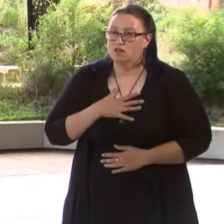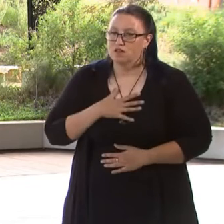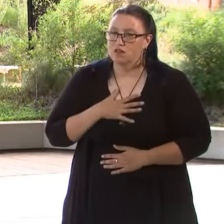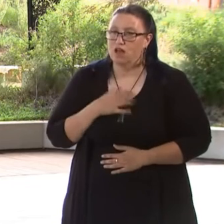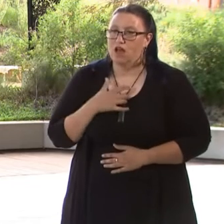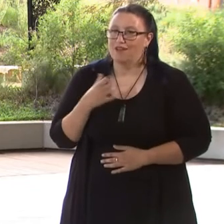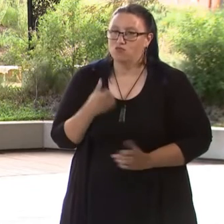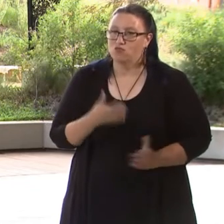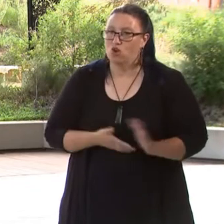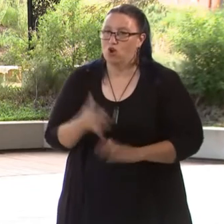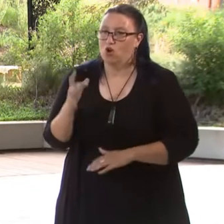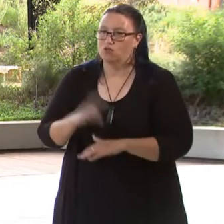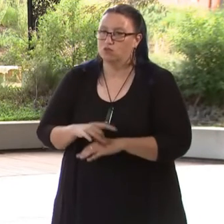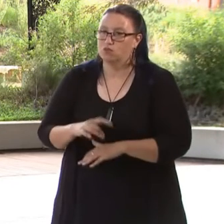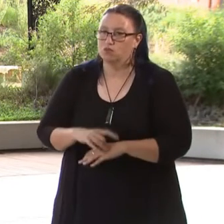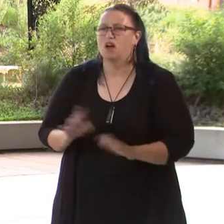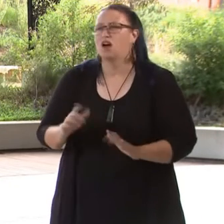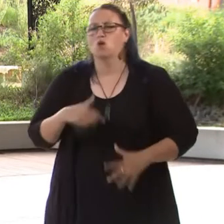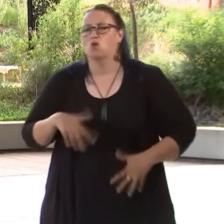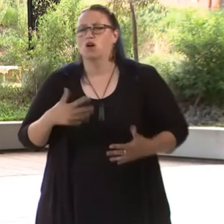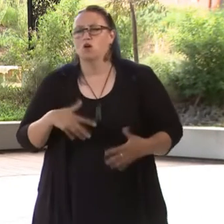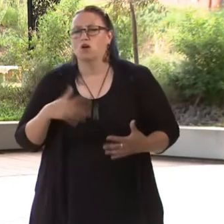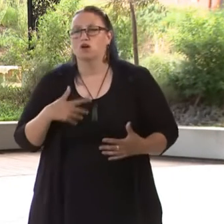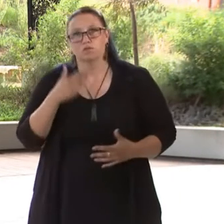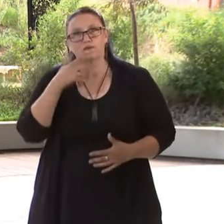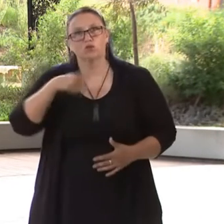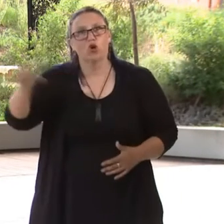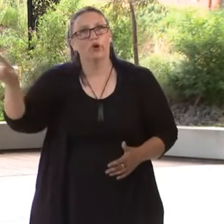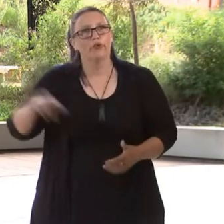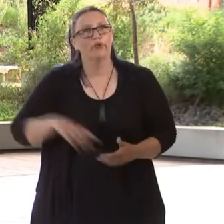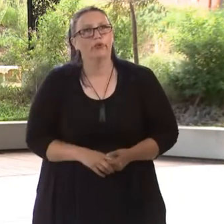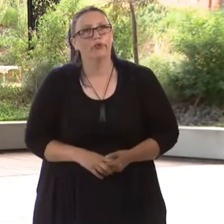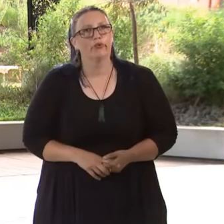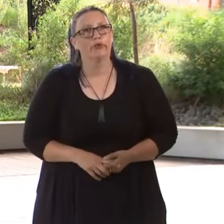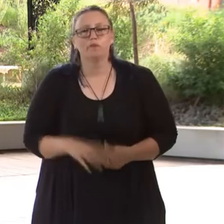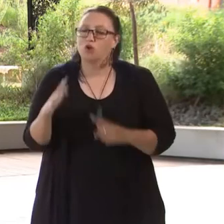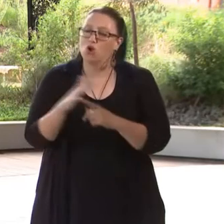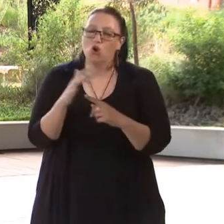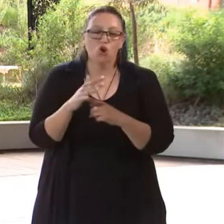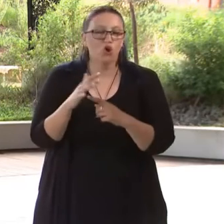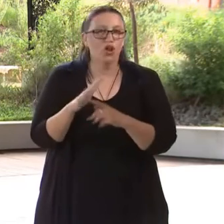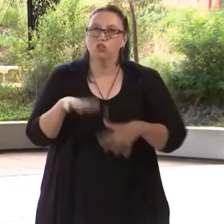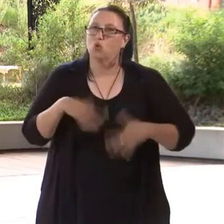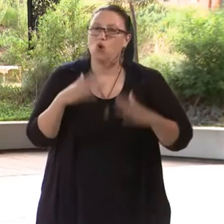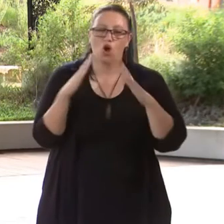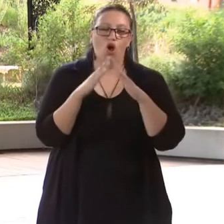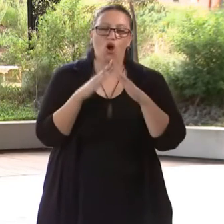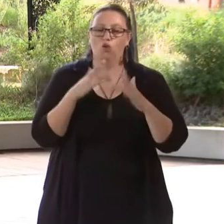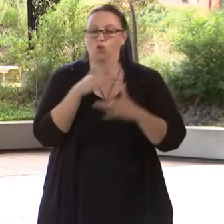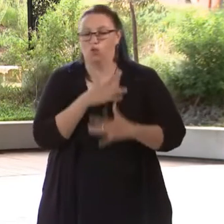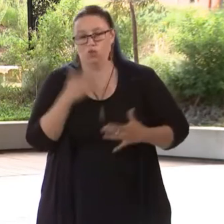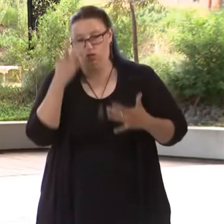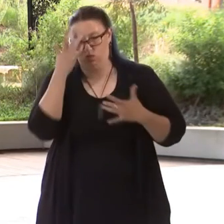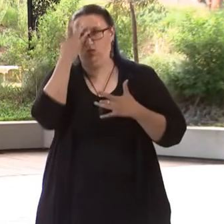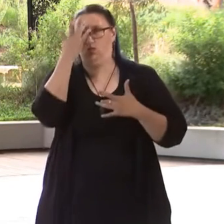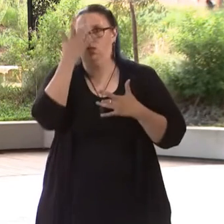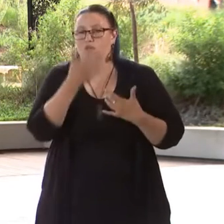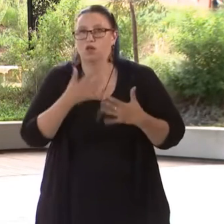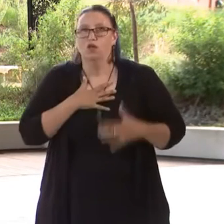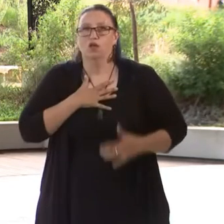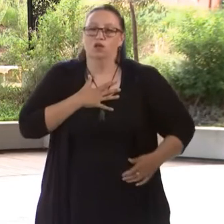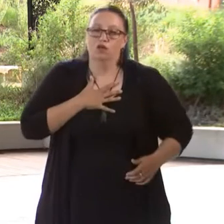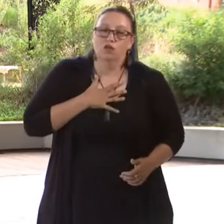hospital because you are worried that you shouldn't come. Our clear message to the community is that if you start to feel unwell, if